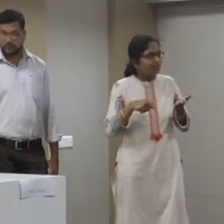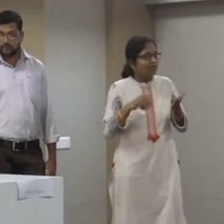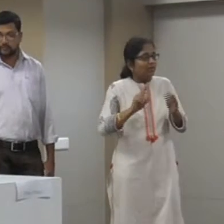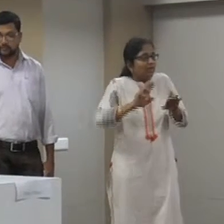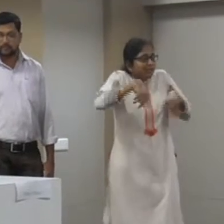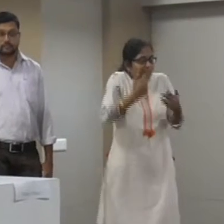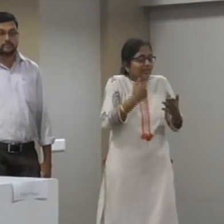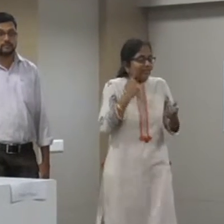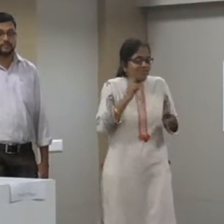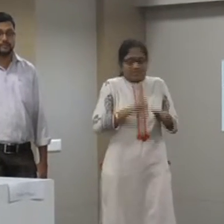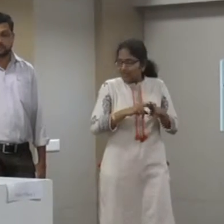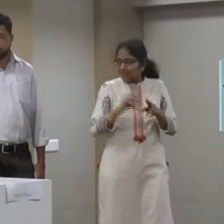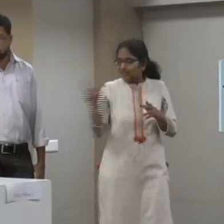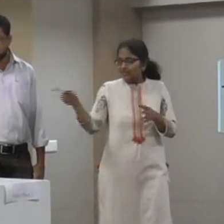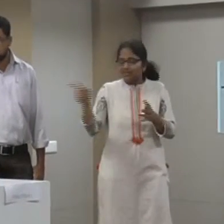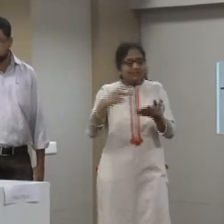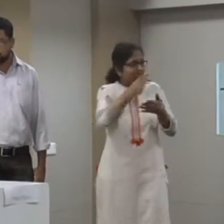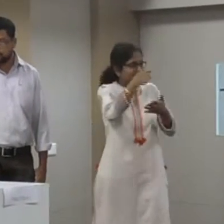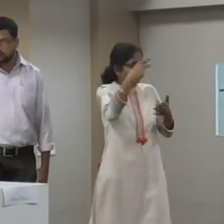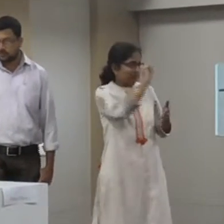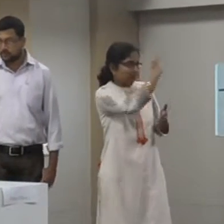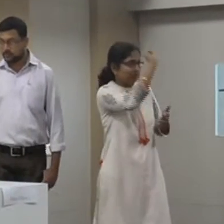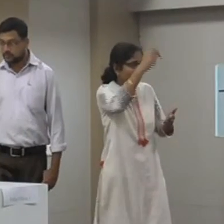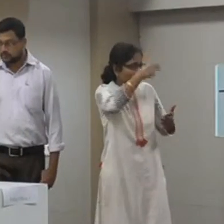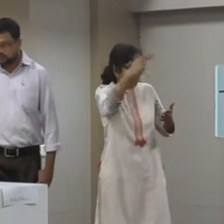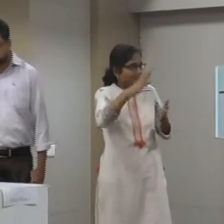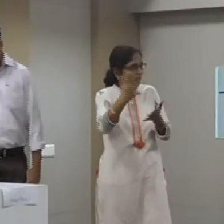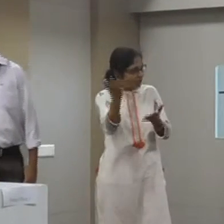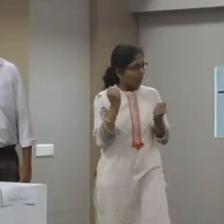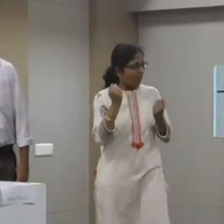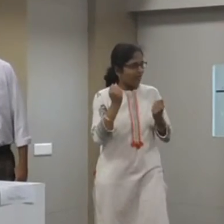will show him your name and serial number.